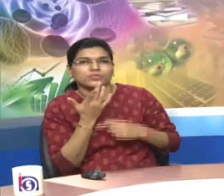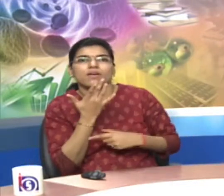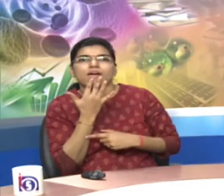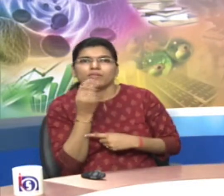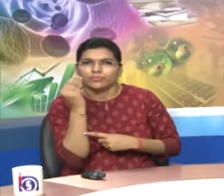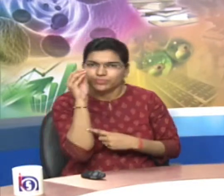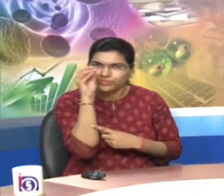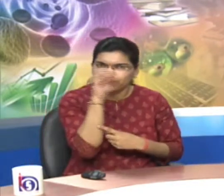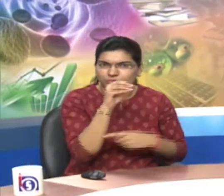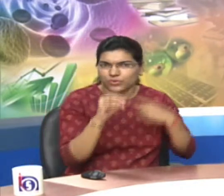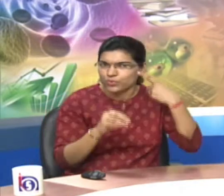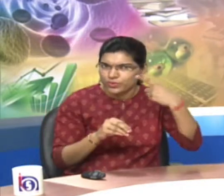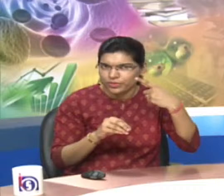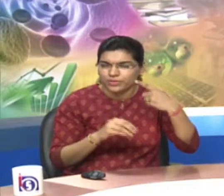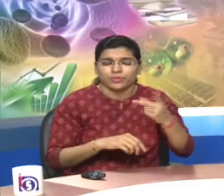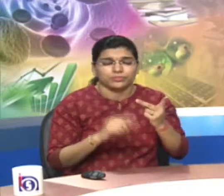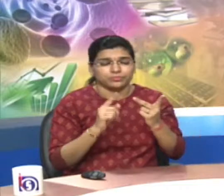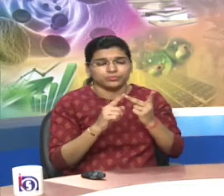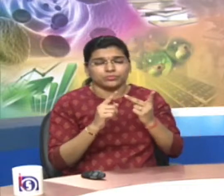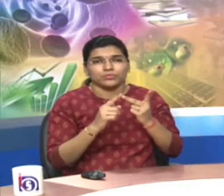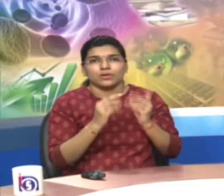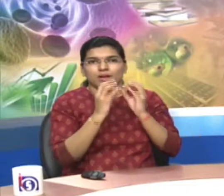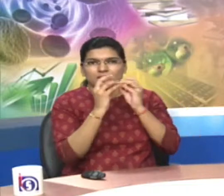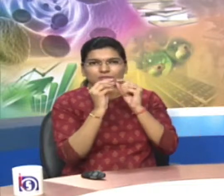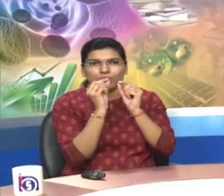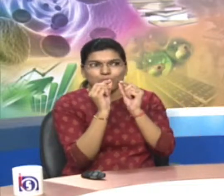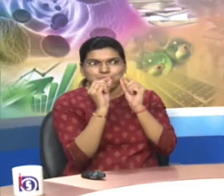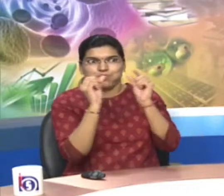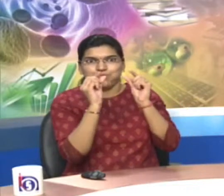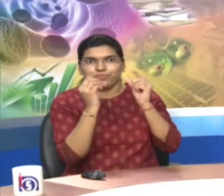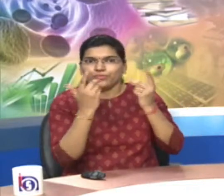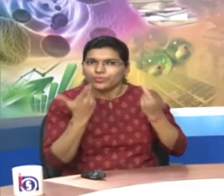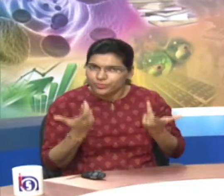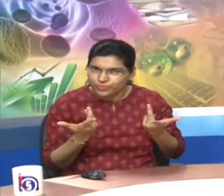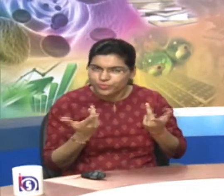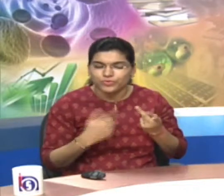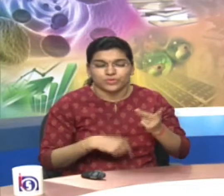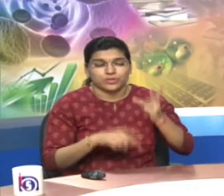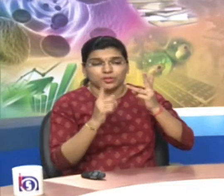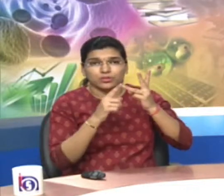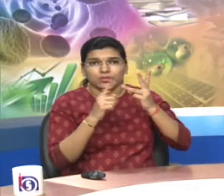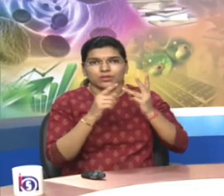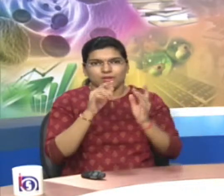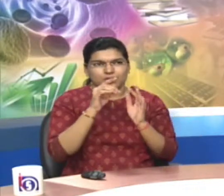that inserting the data name. In the second, you have written some